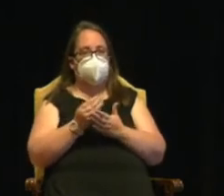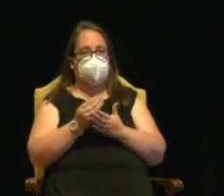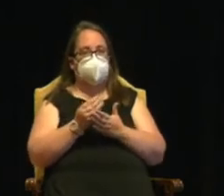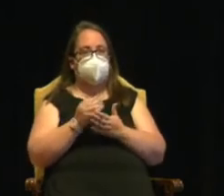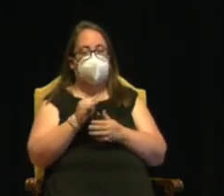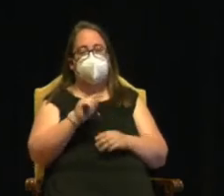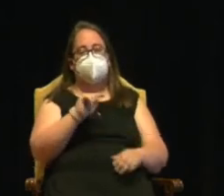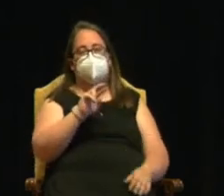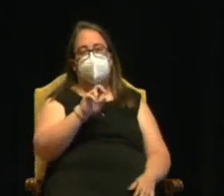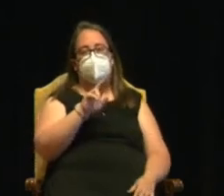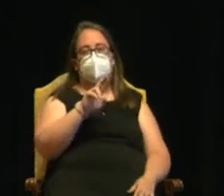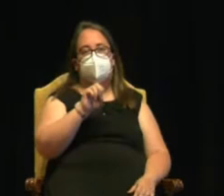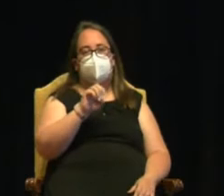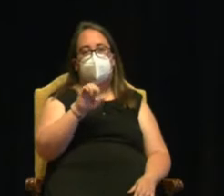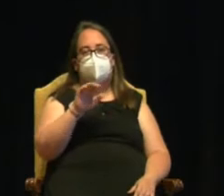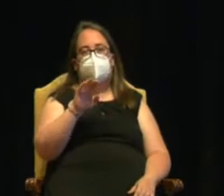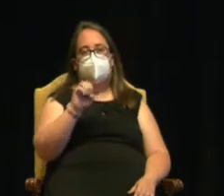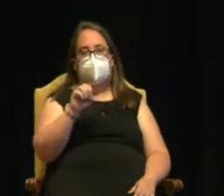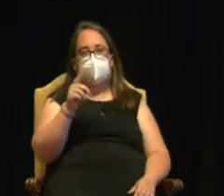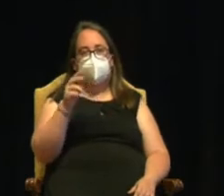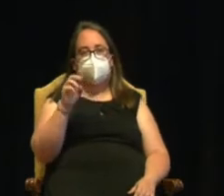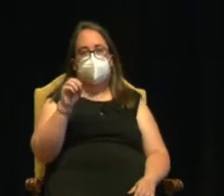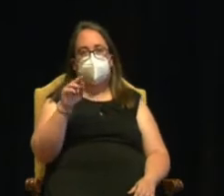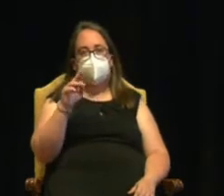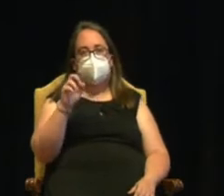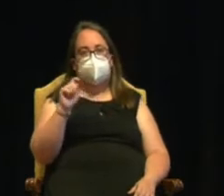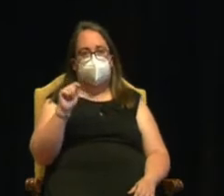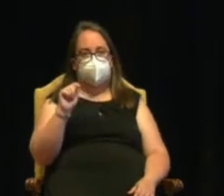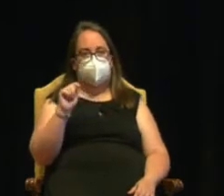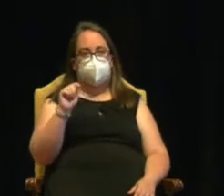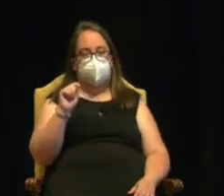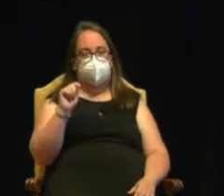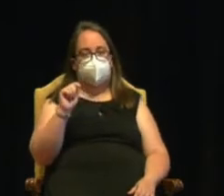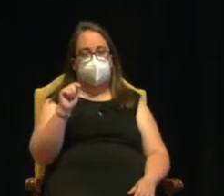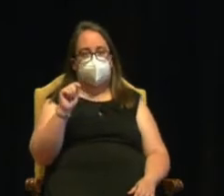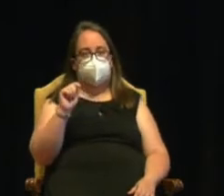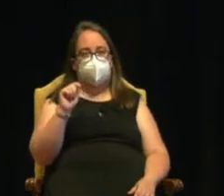Crime Podcast. I know. And that's something that